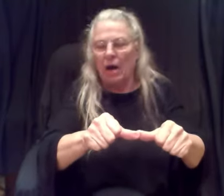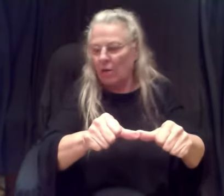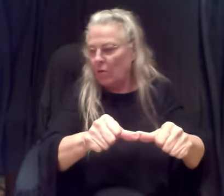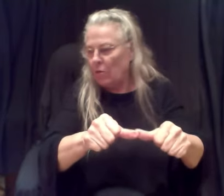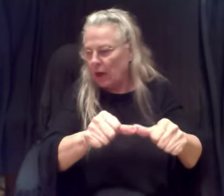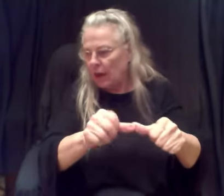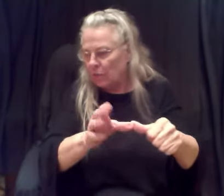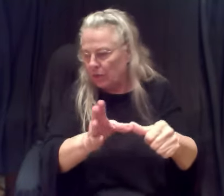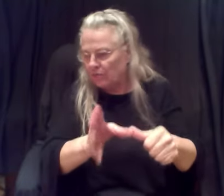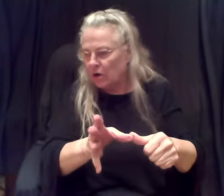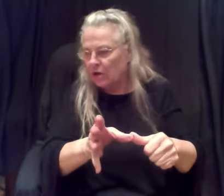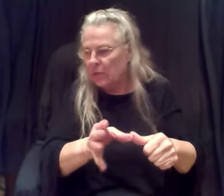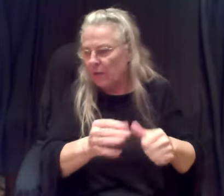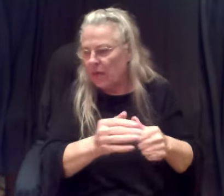Follow, and we've talked about that